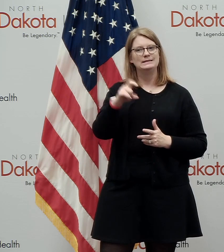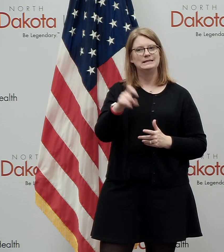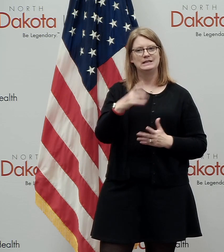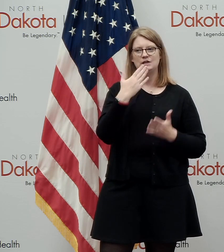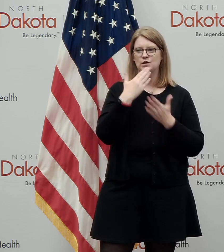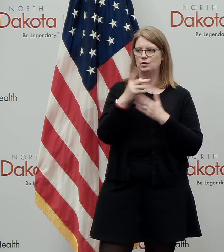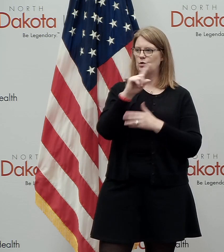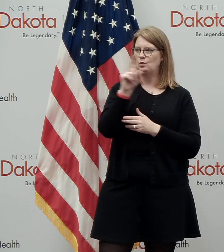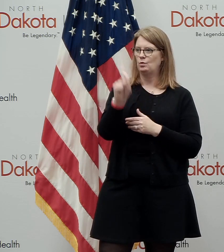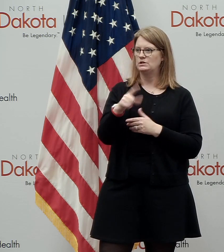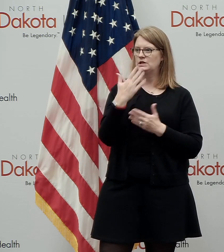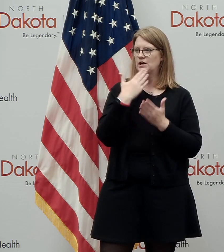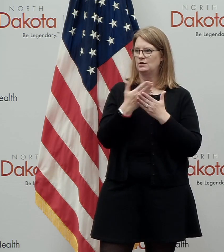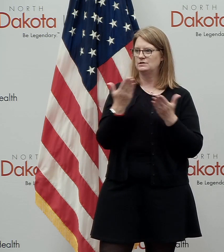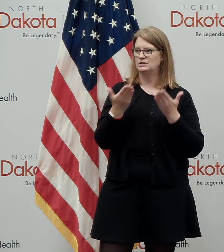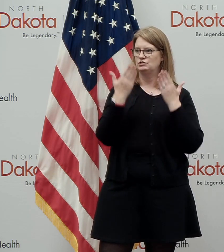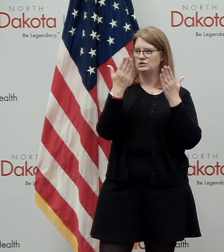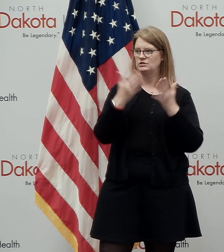good question and a good suggestion.